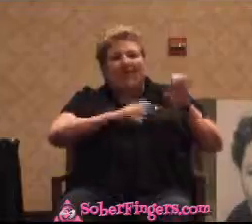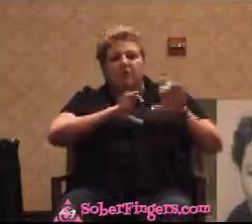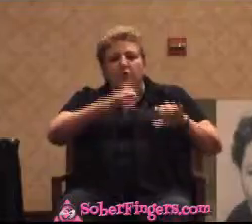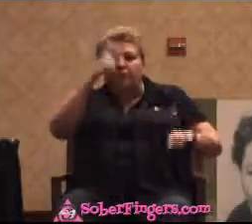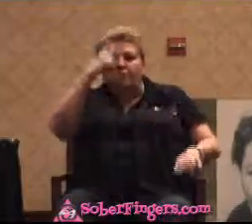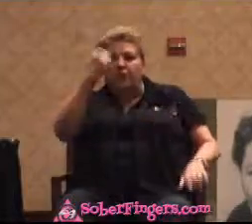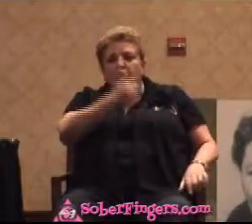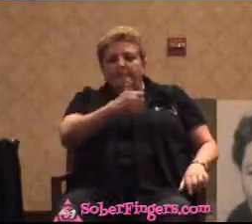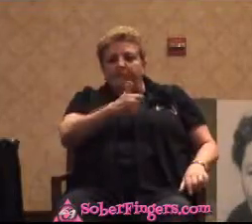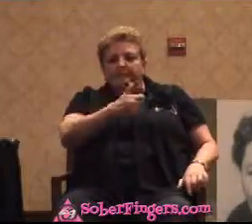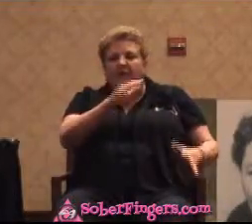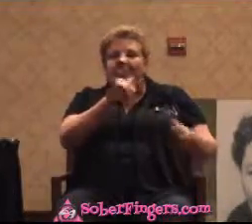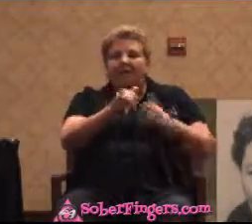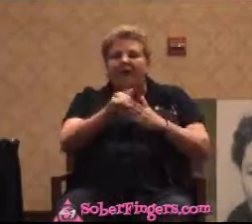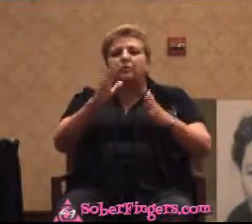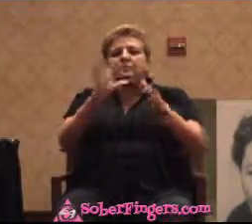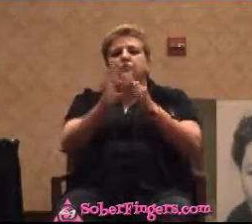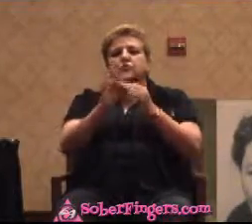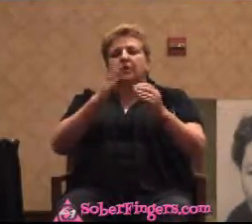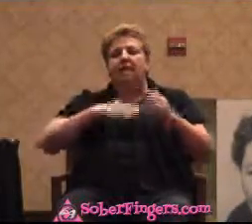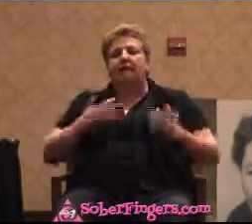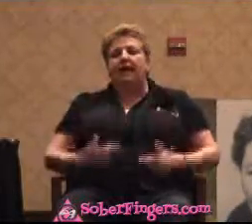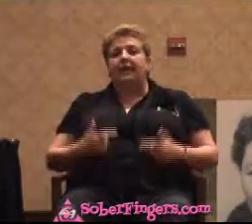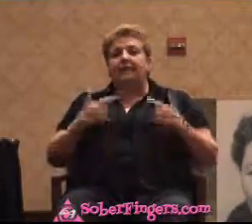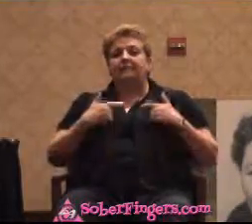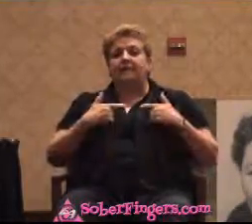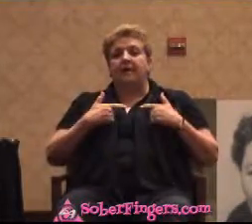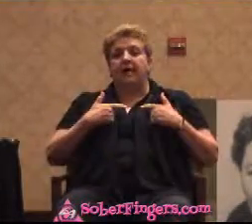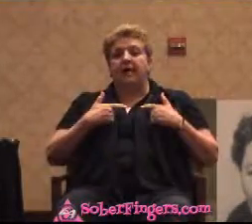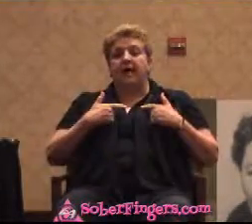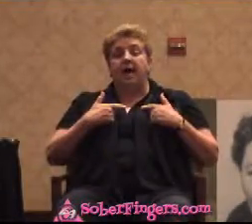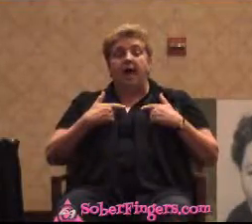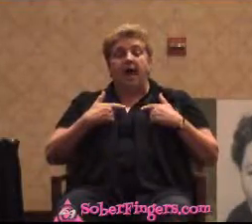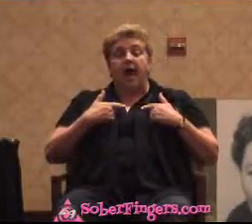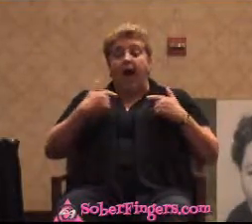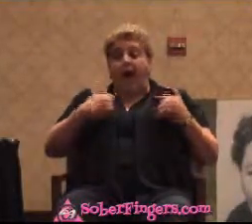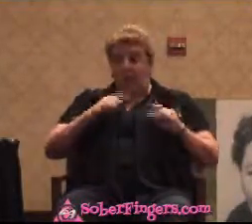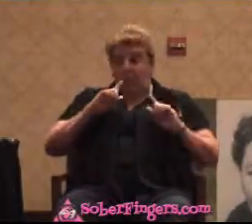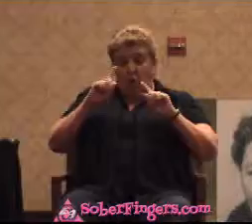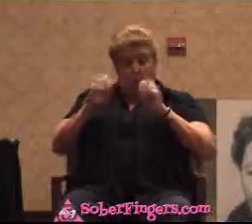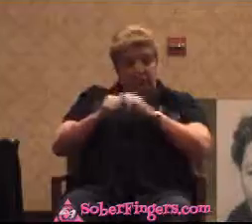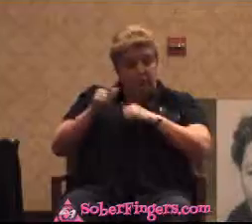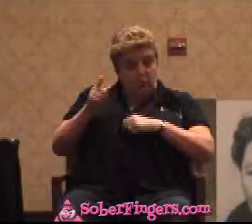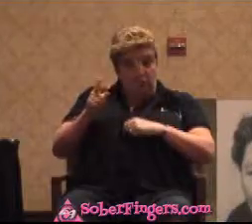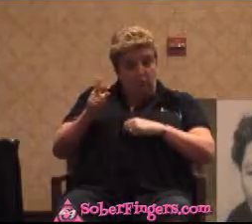story of my life. I'll go with you and you do it. And if it fails, it'll be your fault.